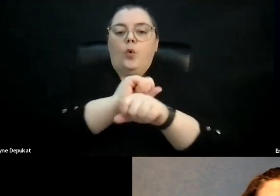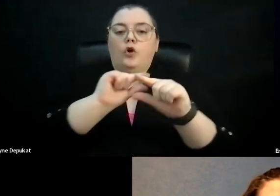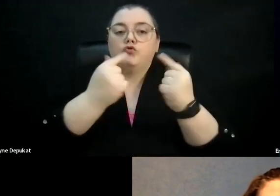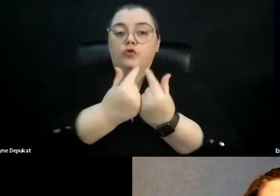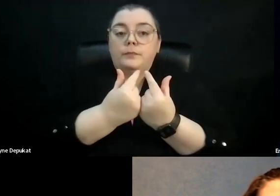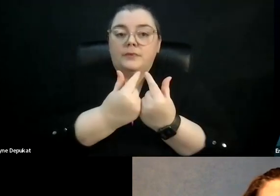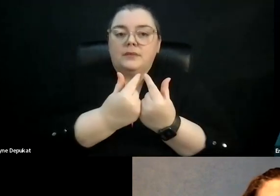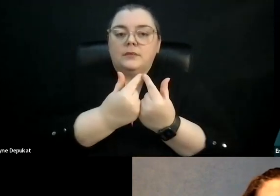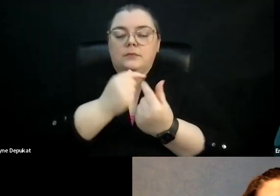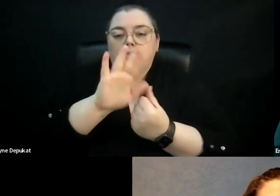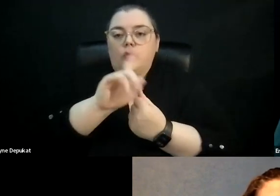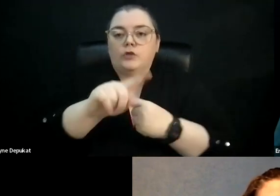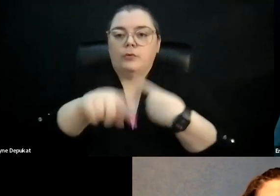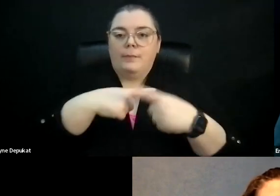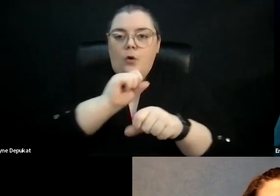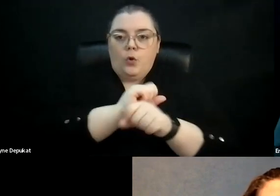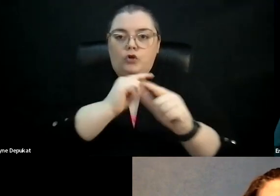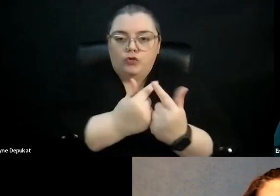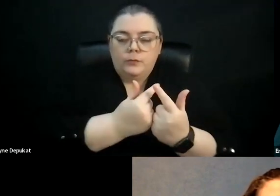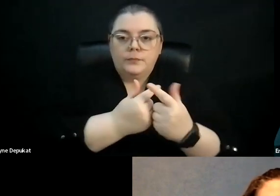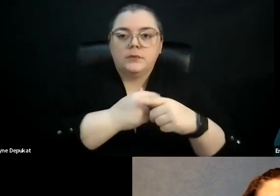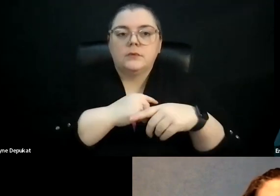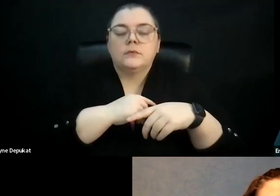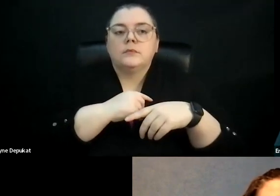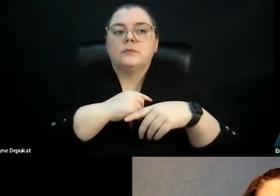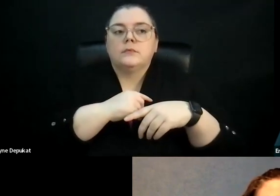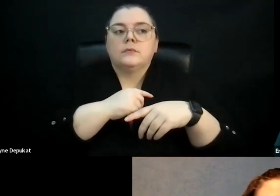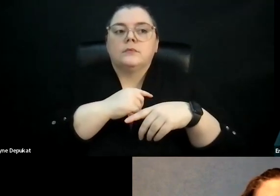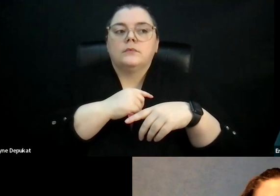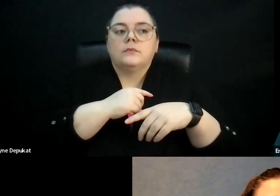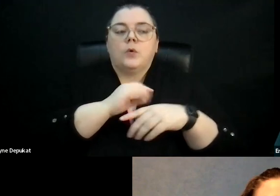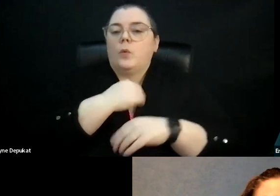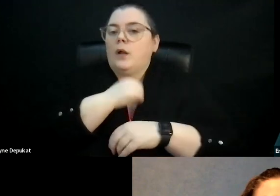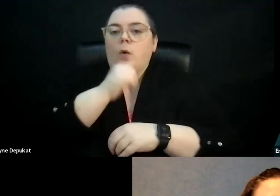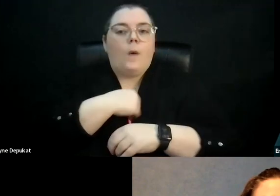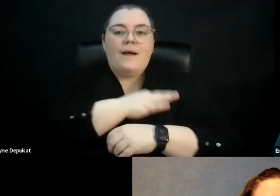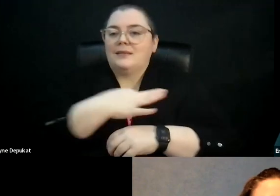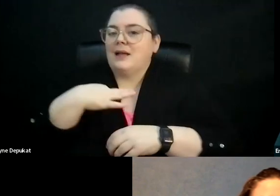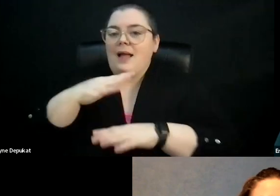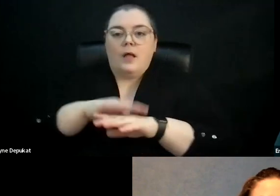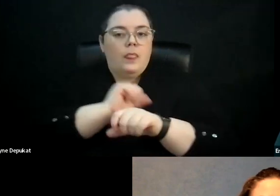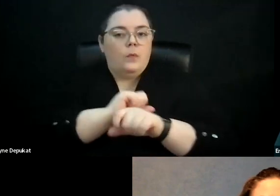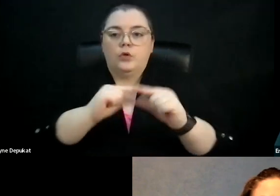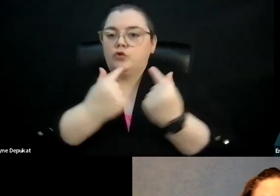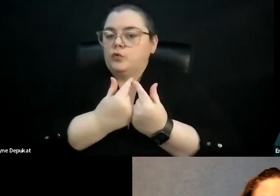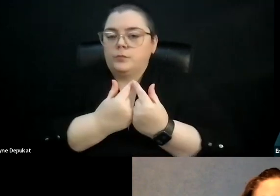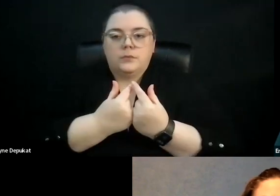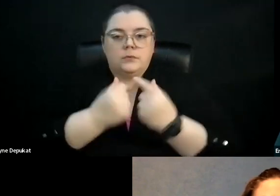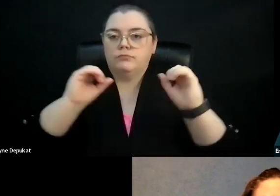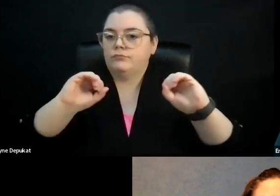Mike Bear momently ago asked about the work groups. We don't have the